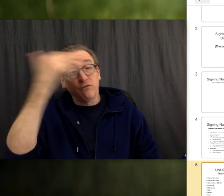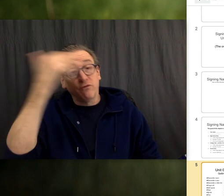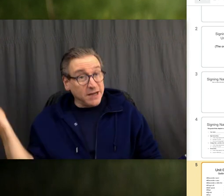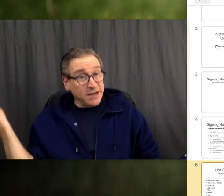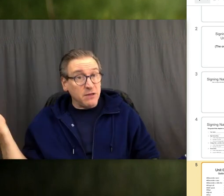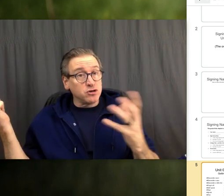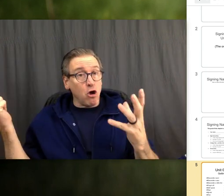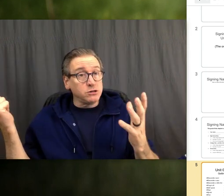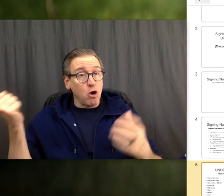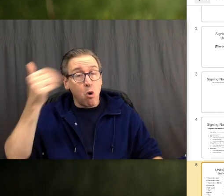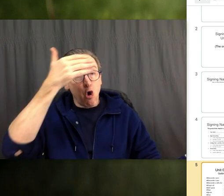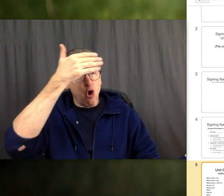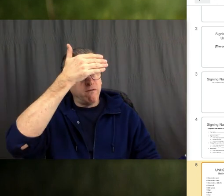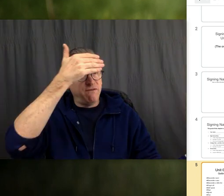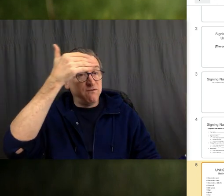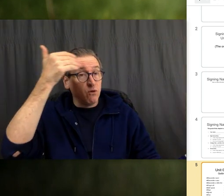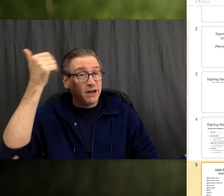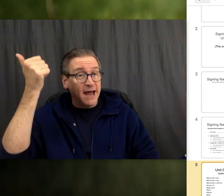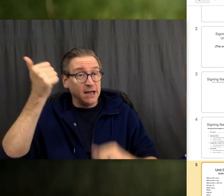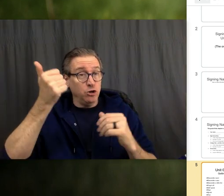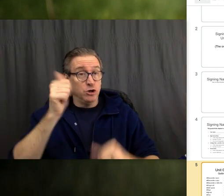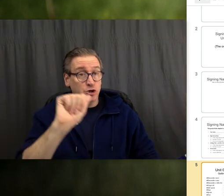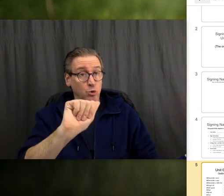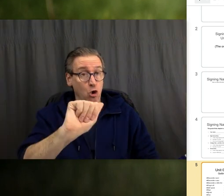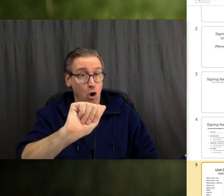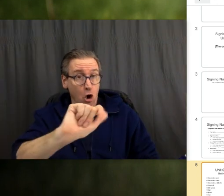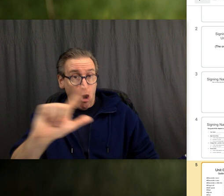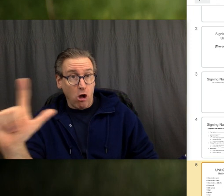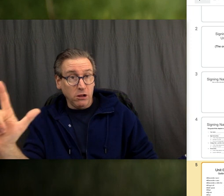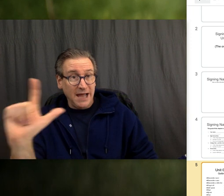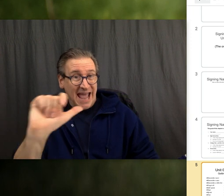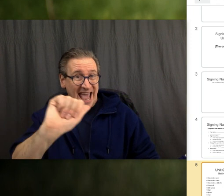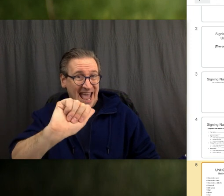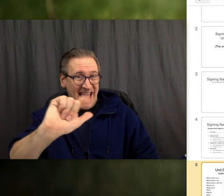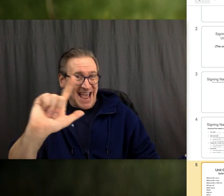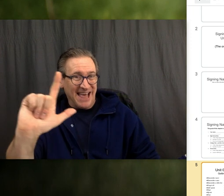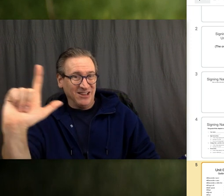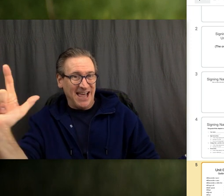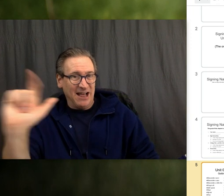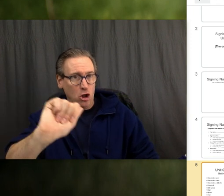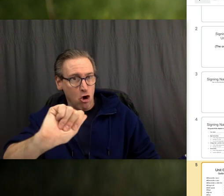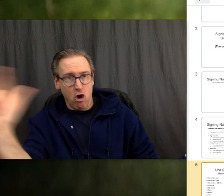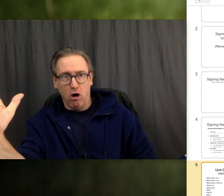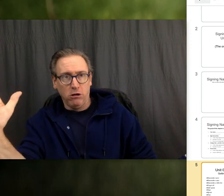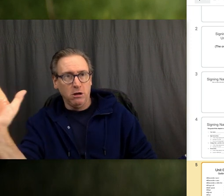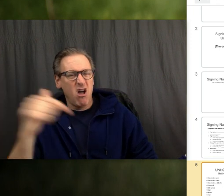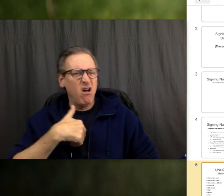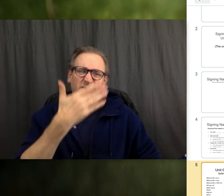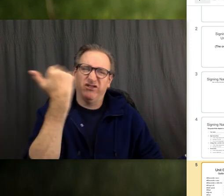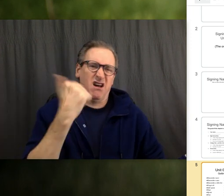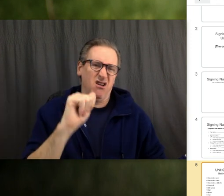So forget. There's also forget. You could do all, A-L-L,